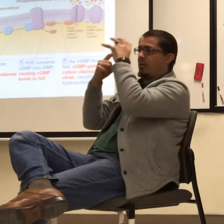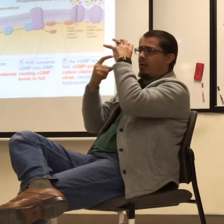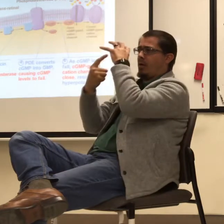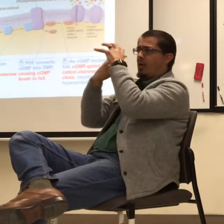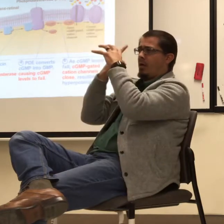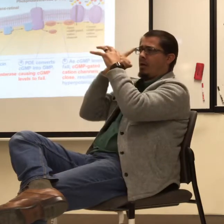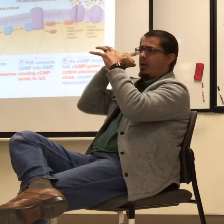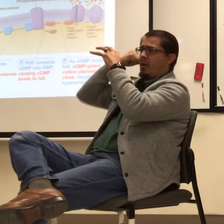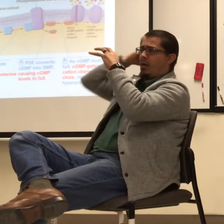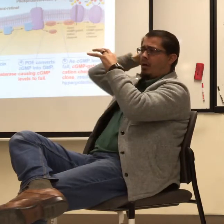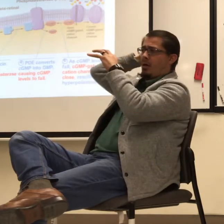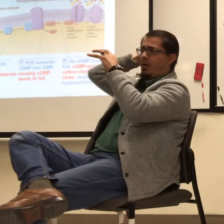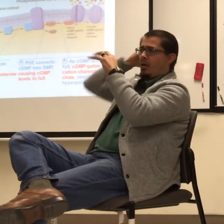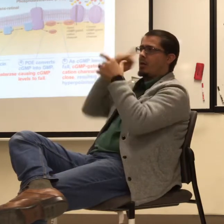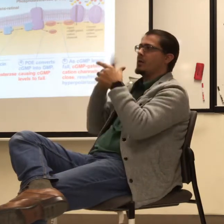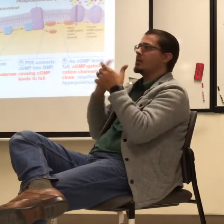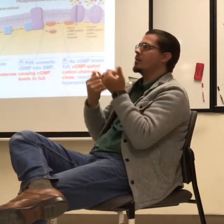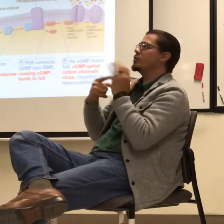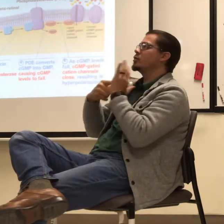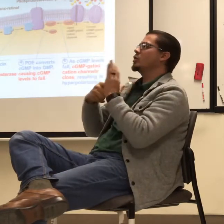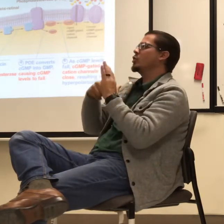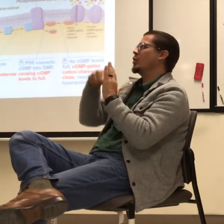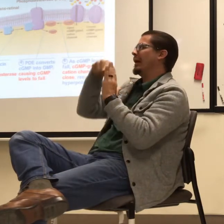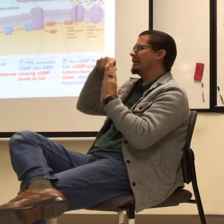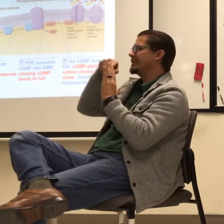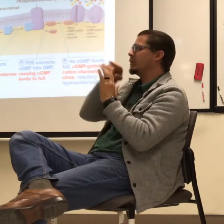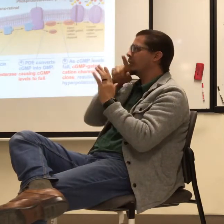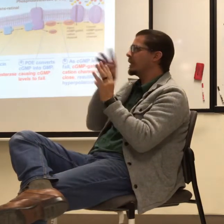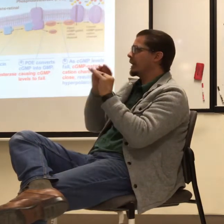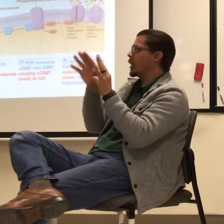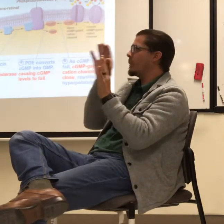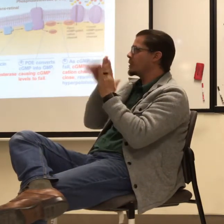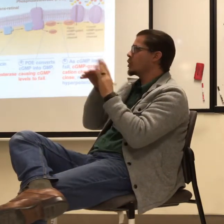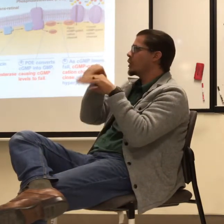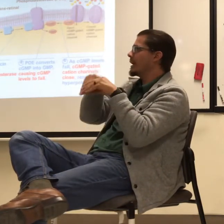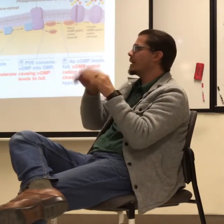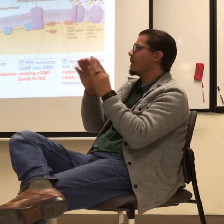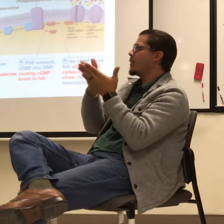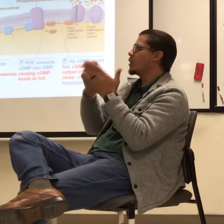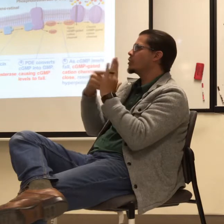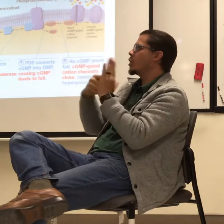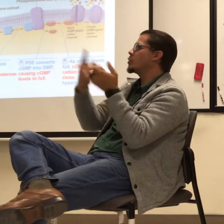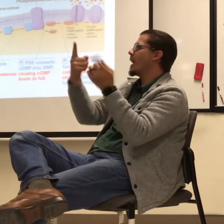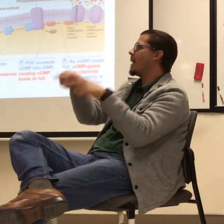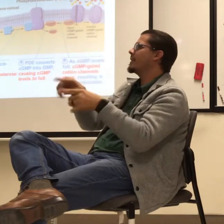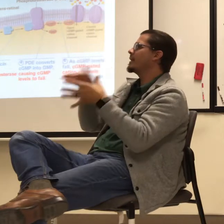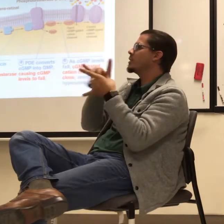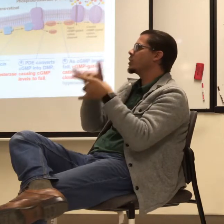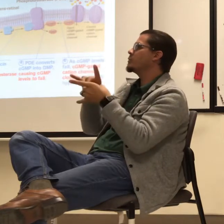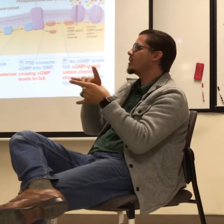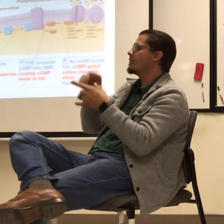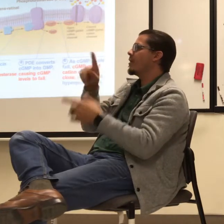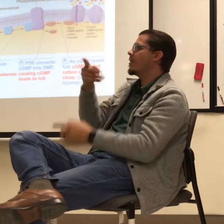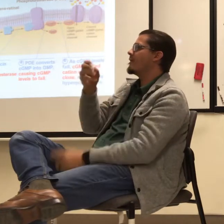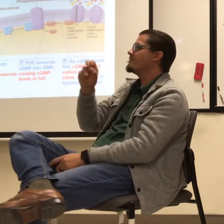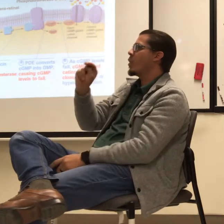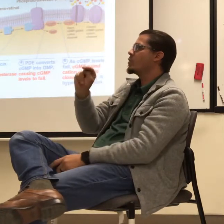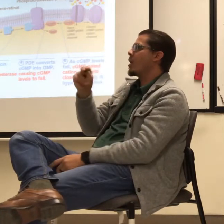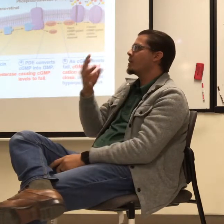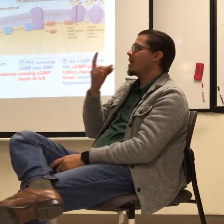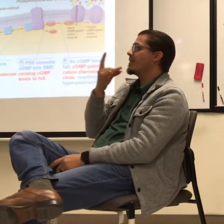Well, anyways, I wanted to show you a detailed picture that's in the book that shows what's happening in terms of the photons of